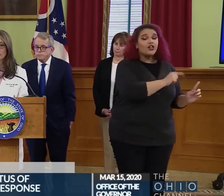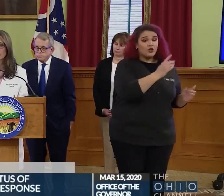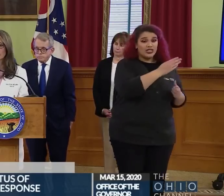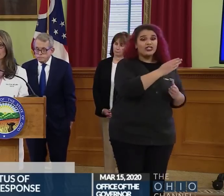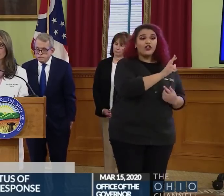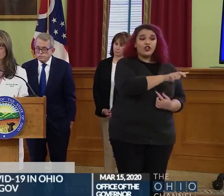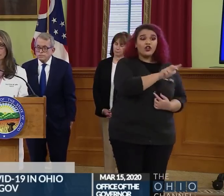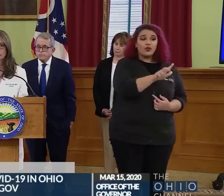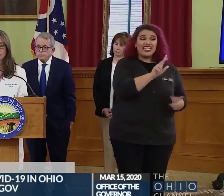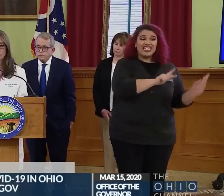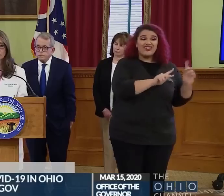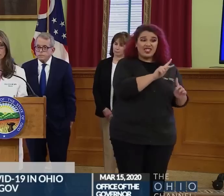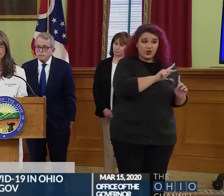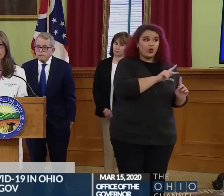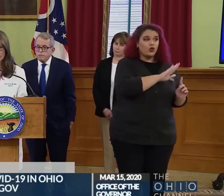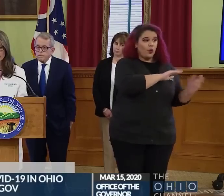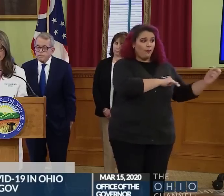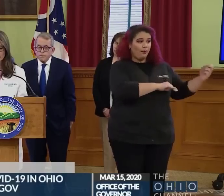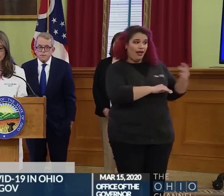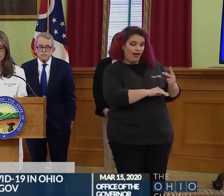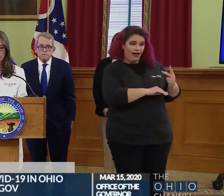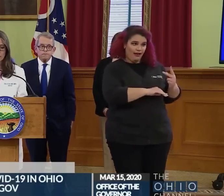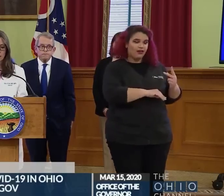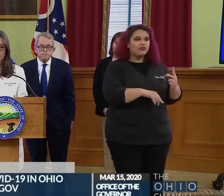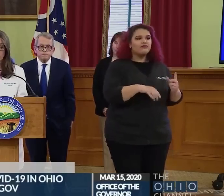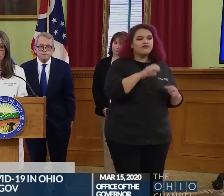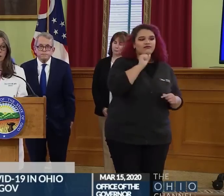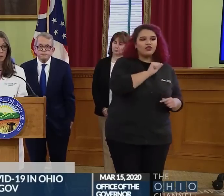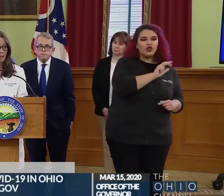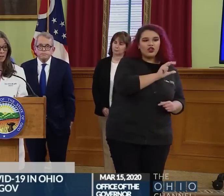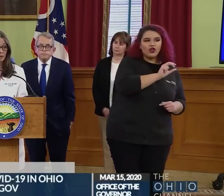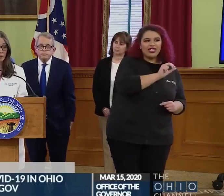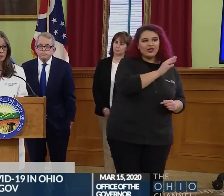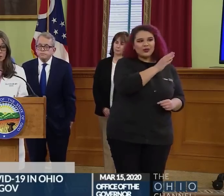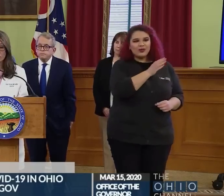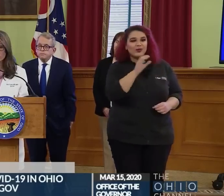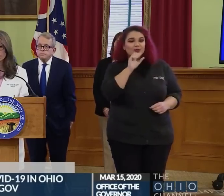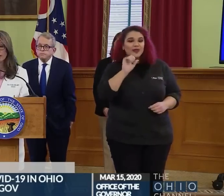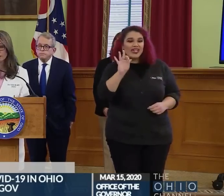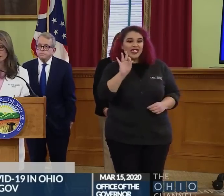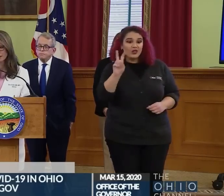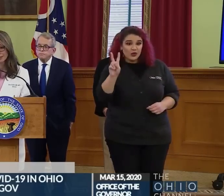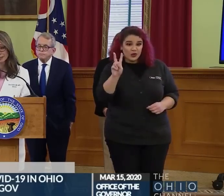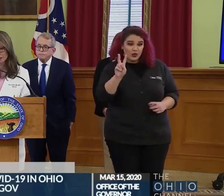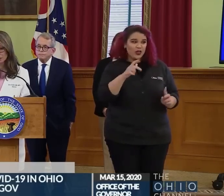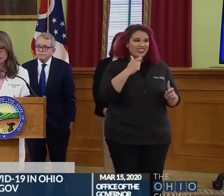age 30 to 92. People are coming back from Europe, as you can see in the news